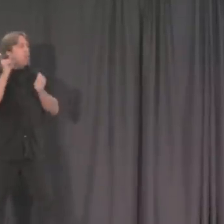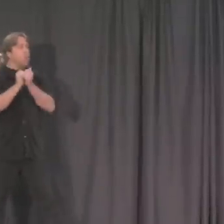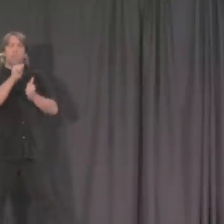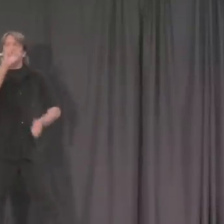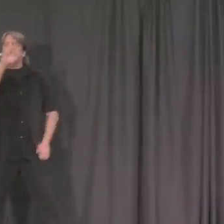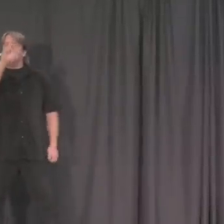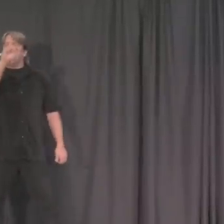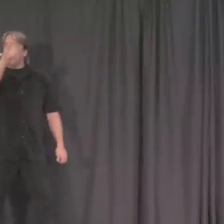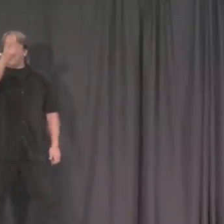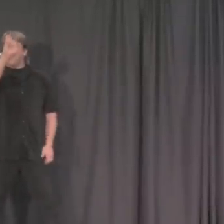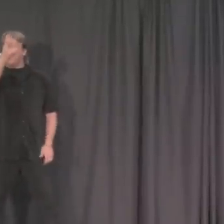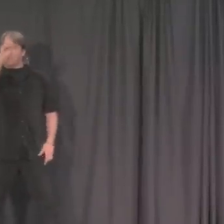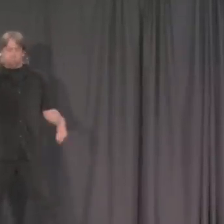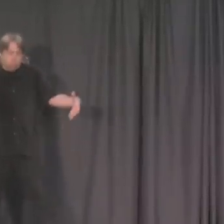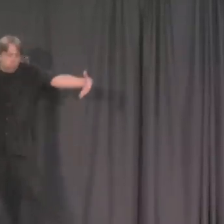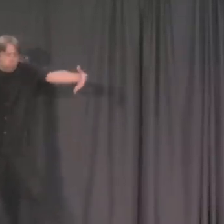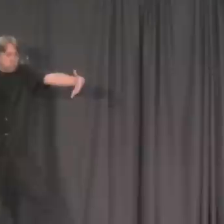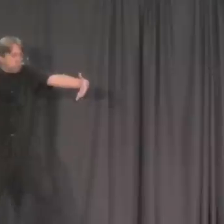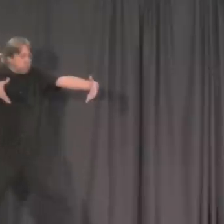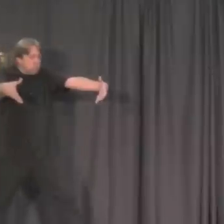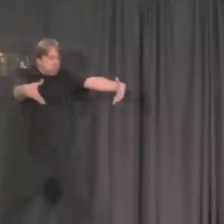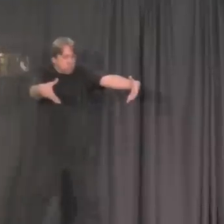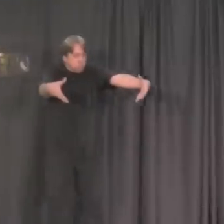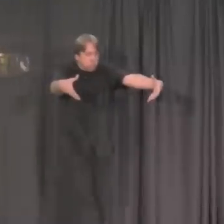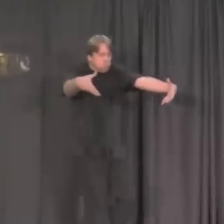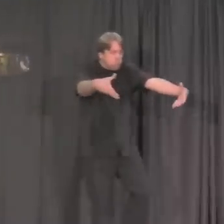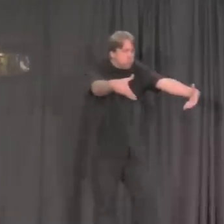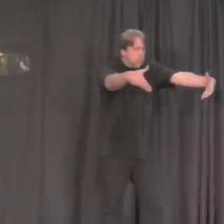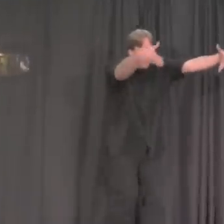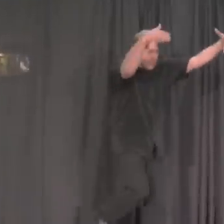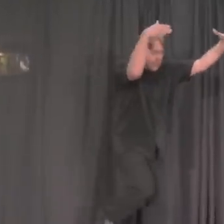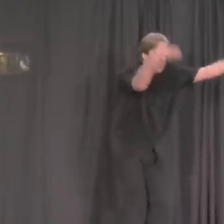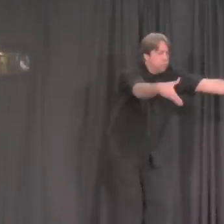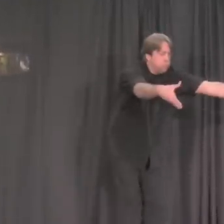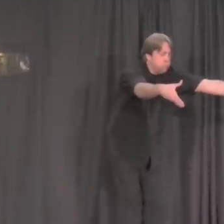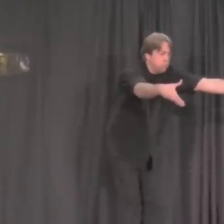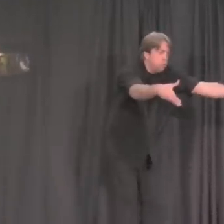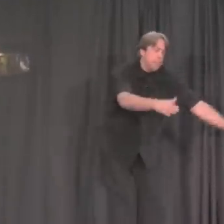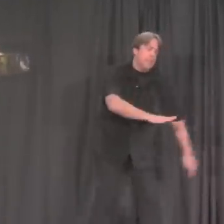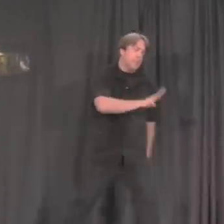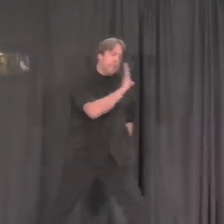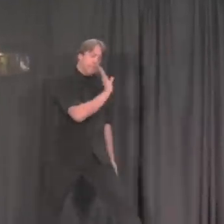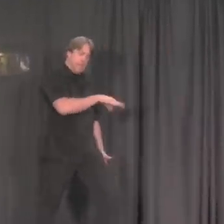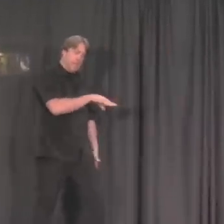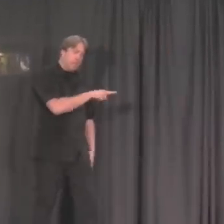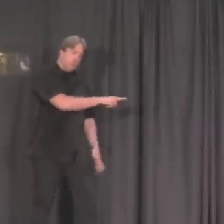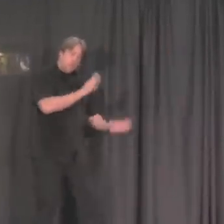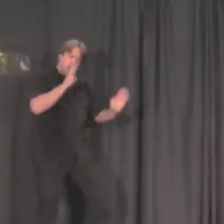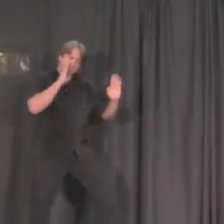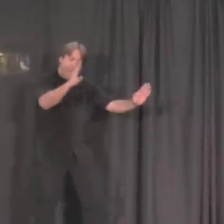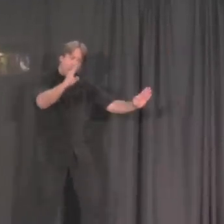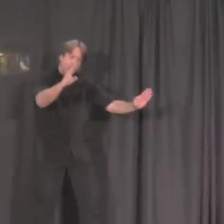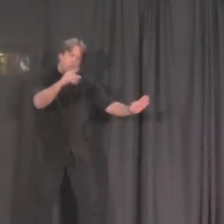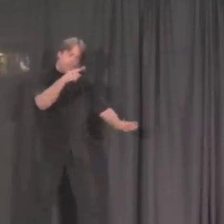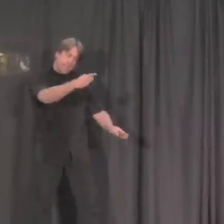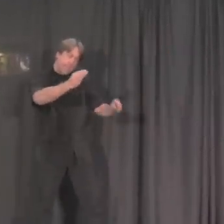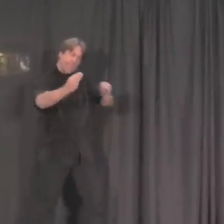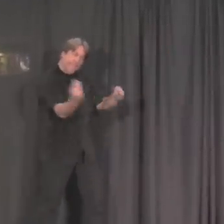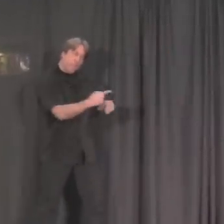I remember my mother one day showed up at the house with a radio. She put it in my room and she said, Keith, you pay attention